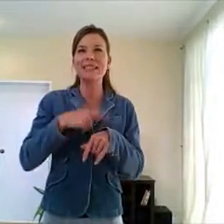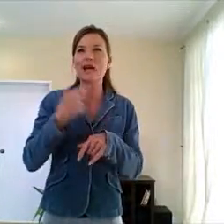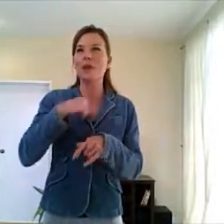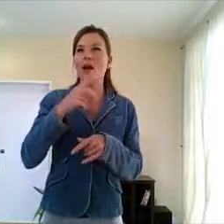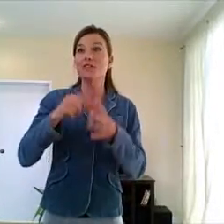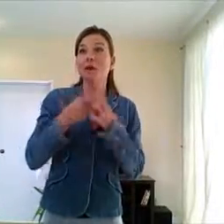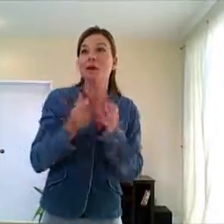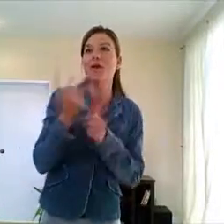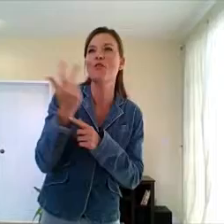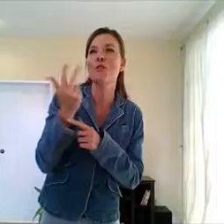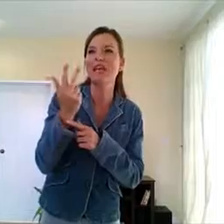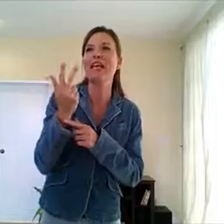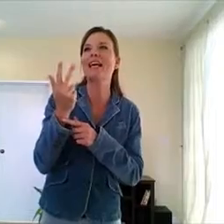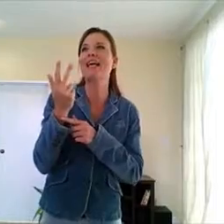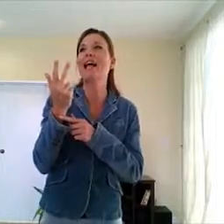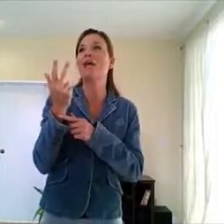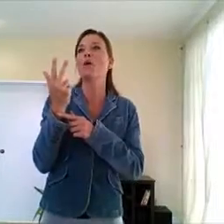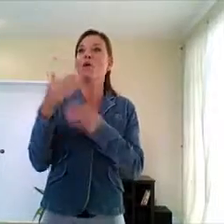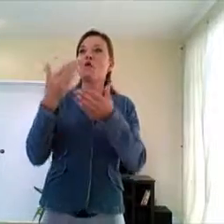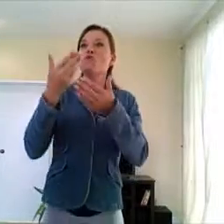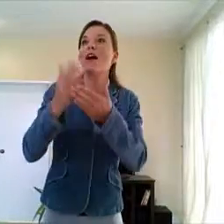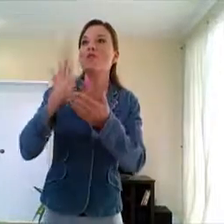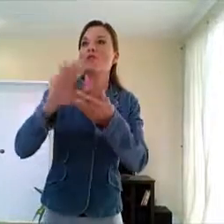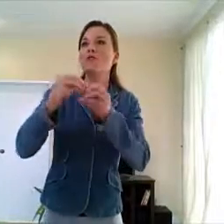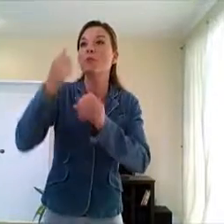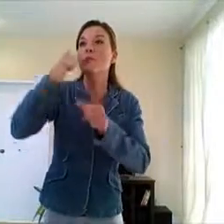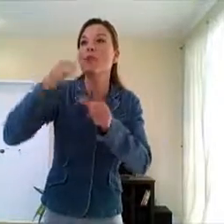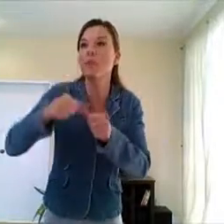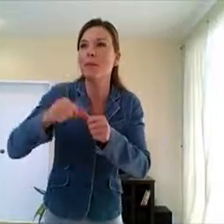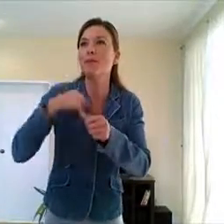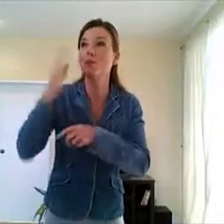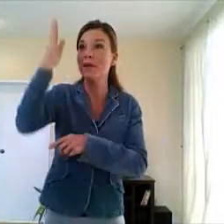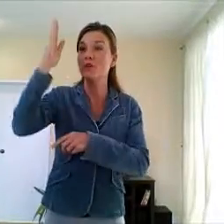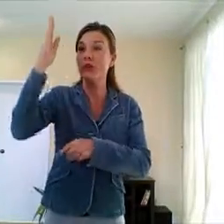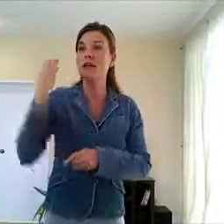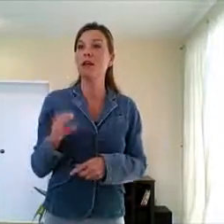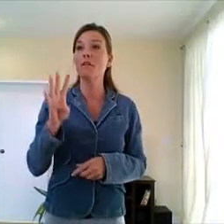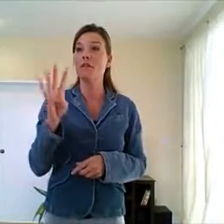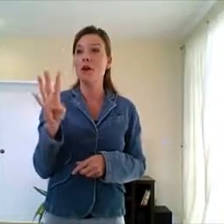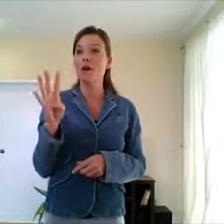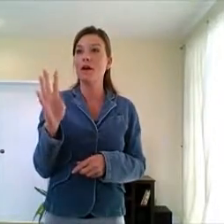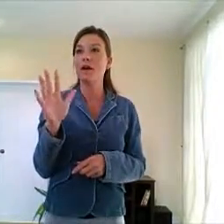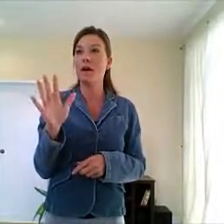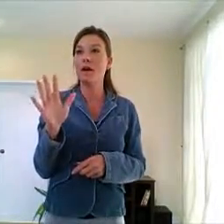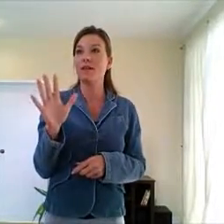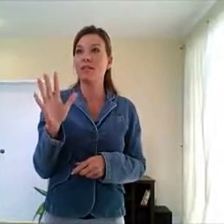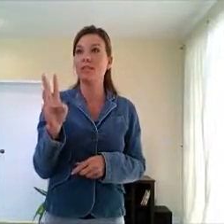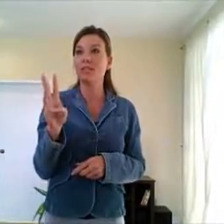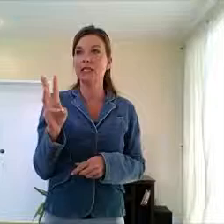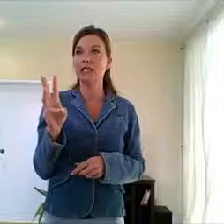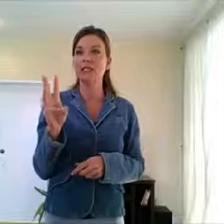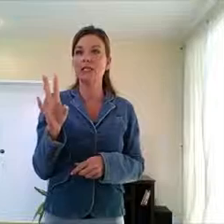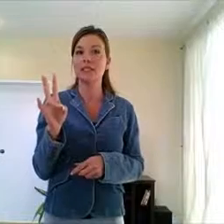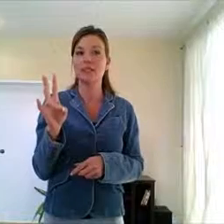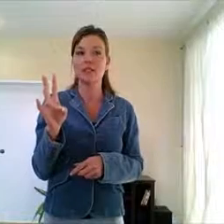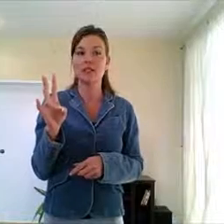number you did remember, raise your hand. 4, 5, 6, 7,